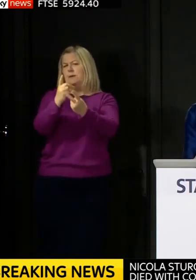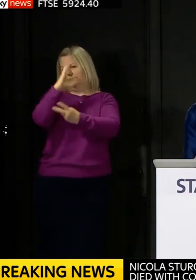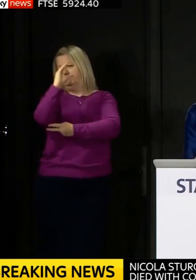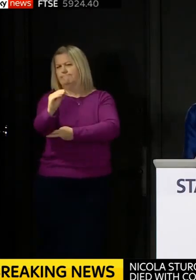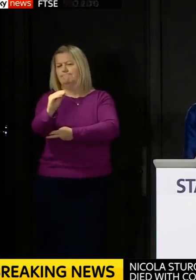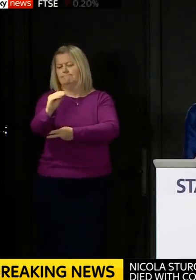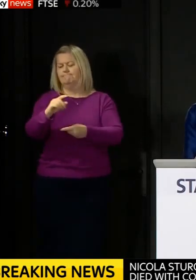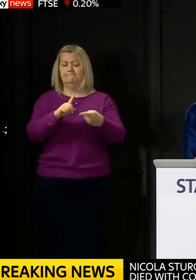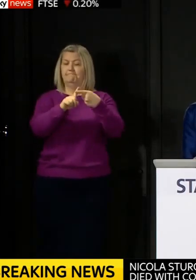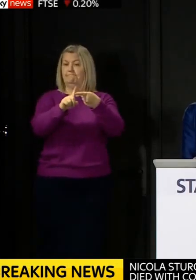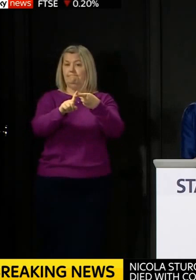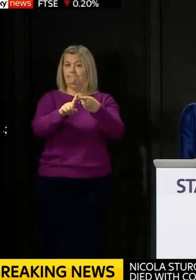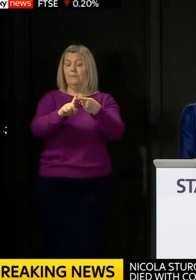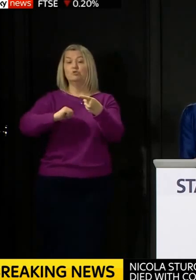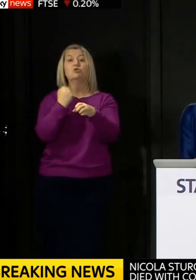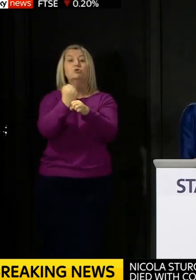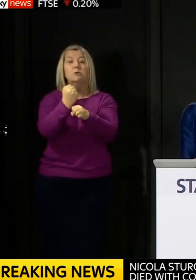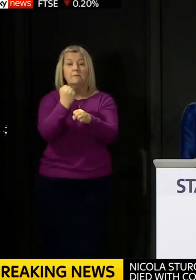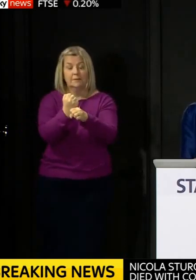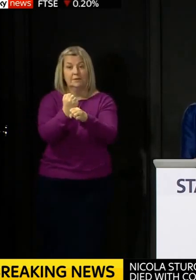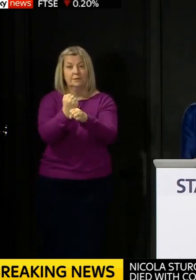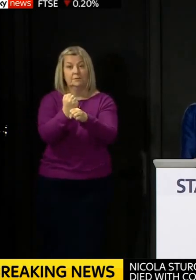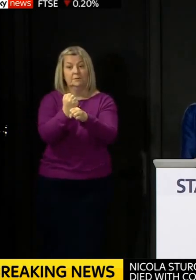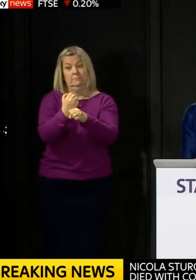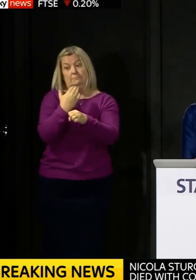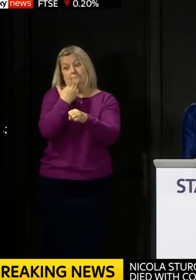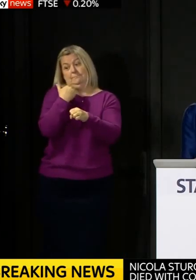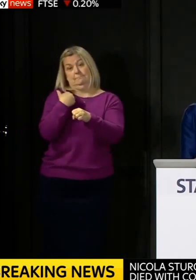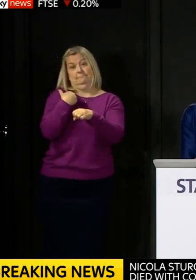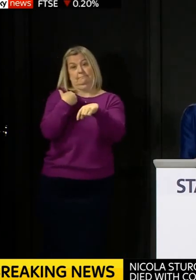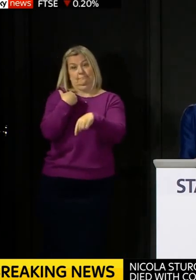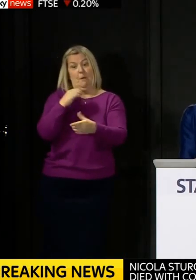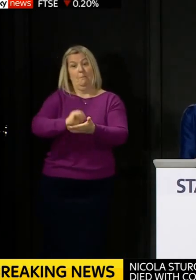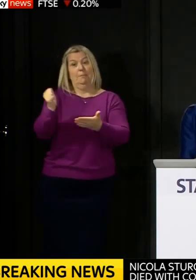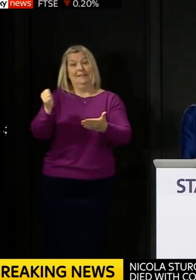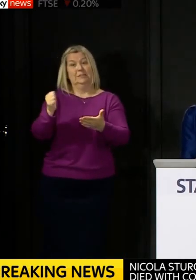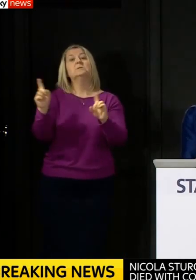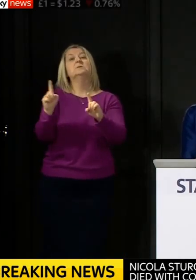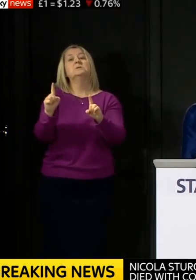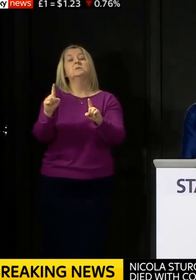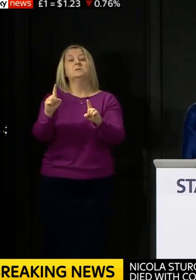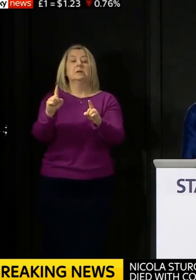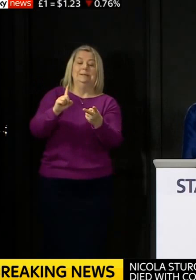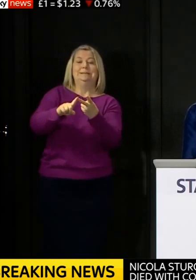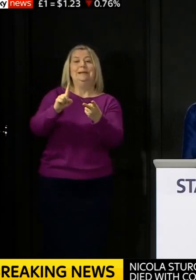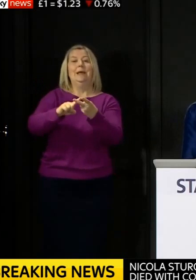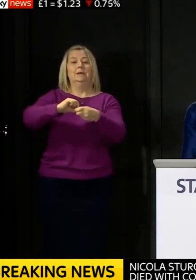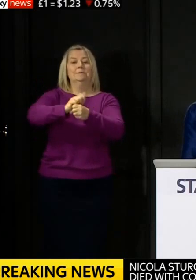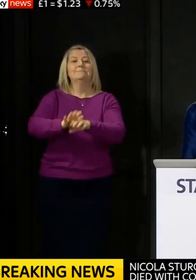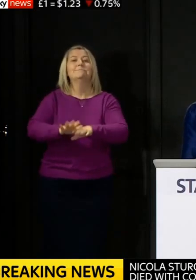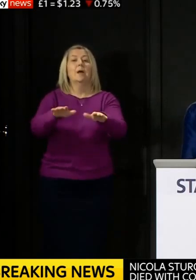address. Firstly, the Scottish Government has today, just in the last wee while, published our second coronavirus